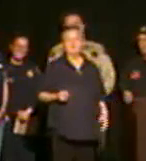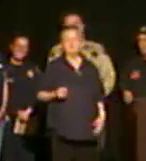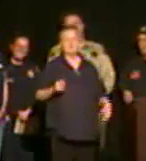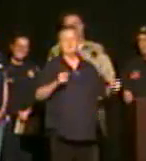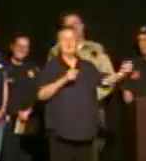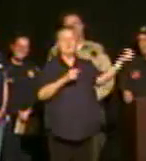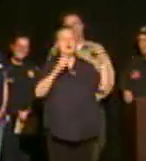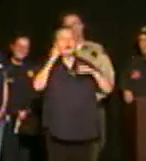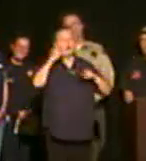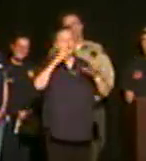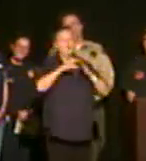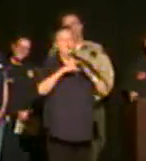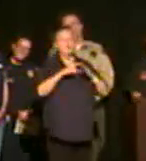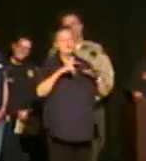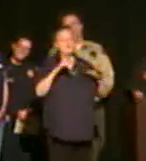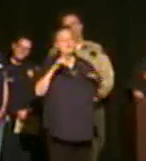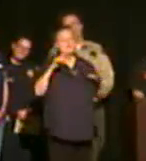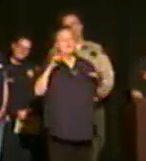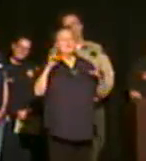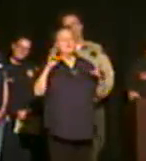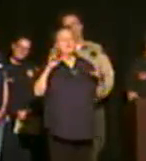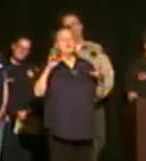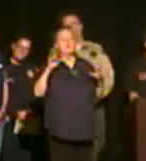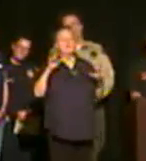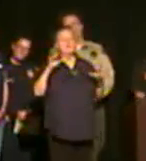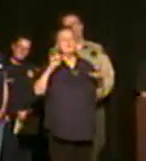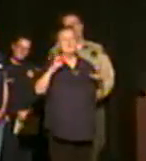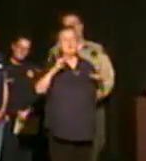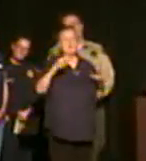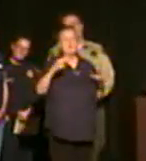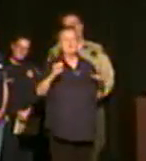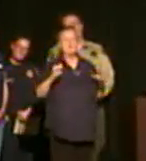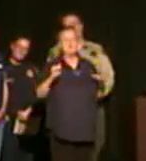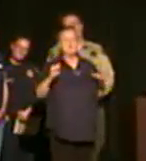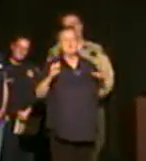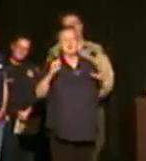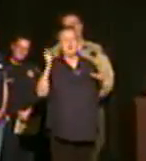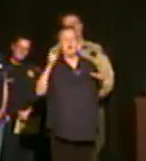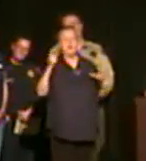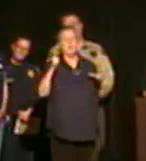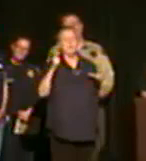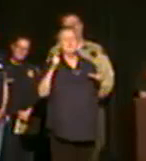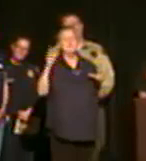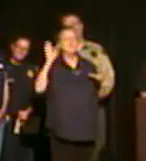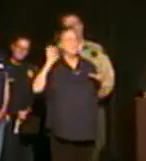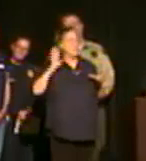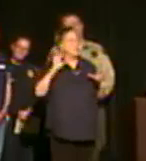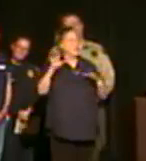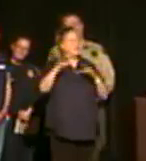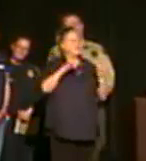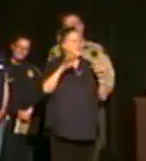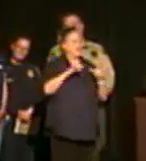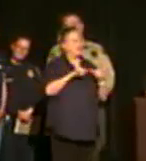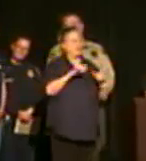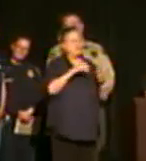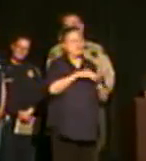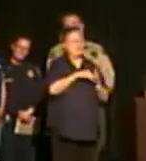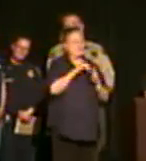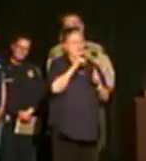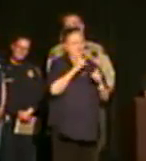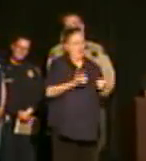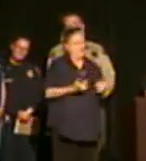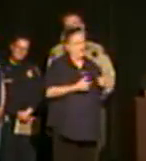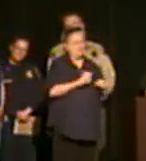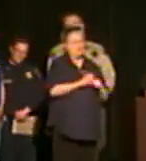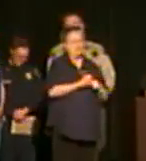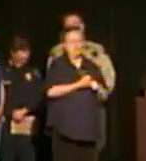Yeah, I noticed in past years, San Marcos High School was always an evacuation center, and it isn't this year. And